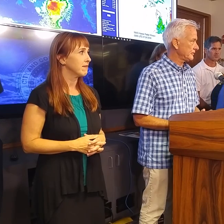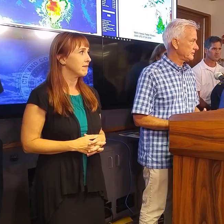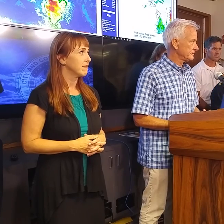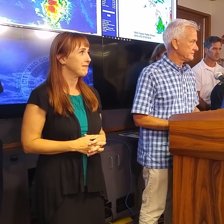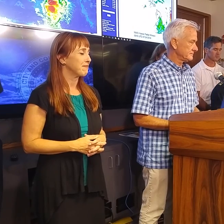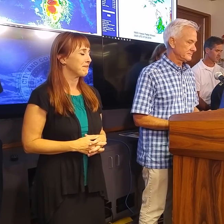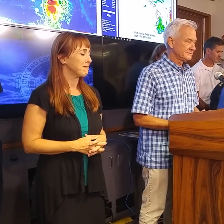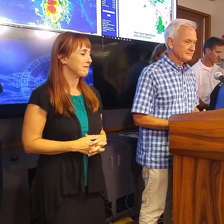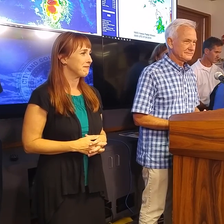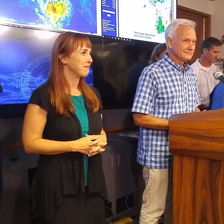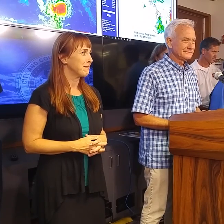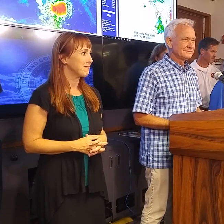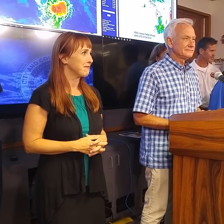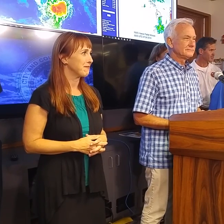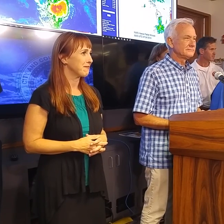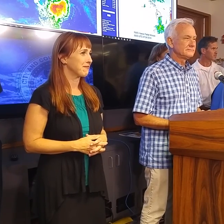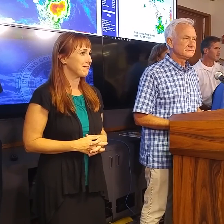bless you.